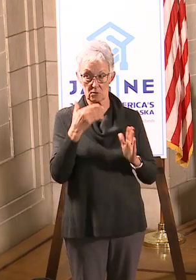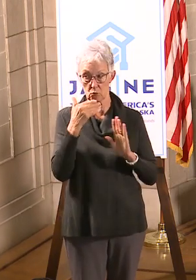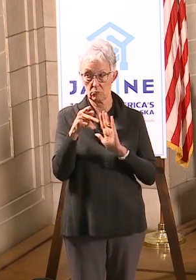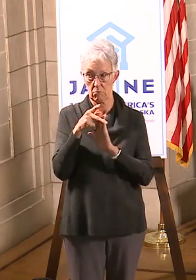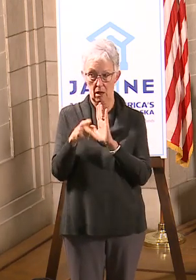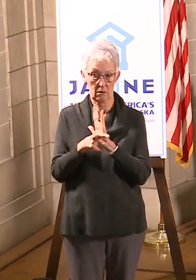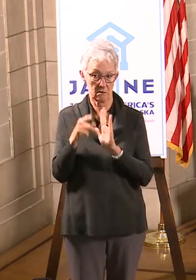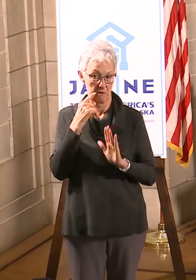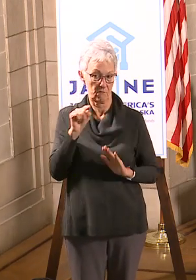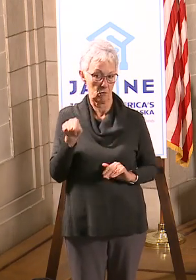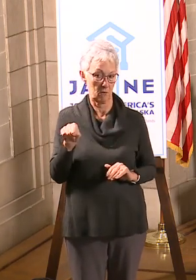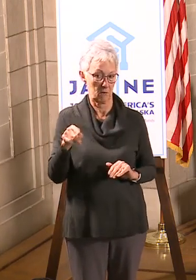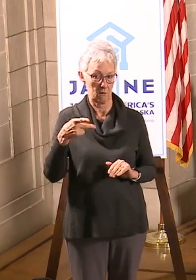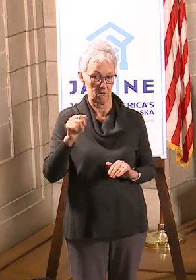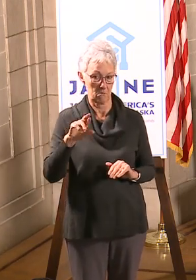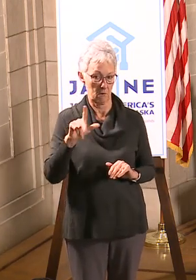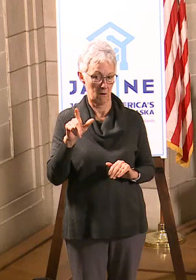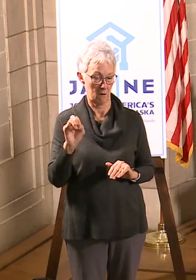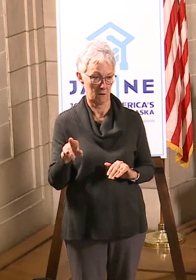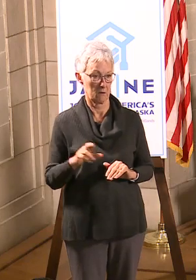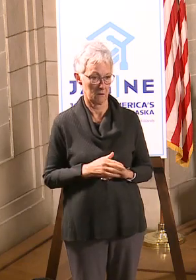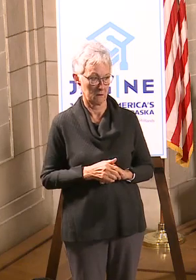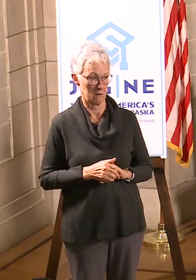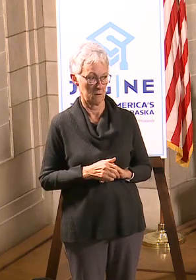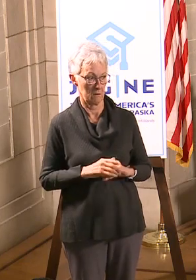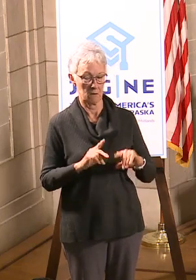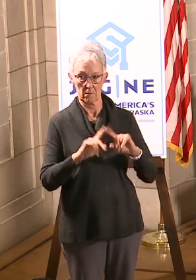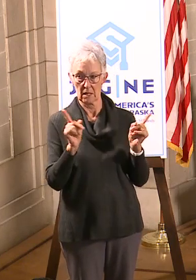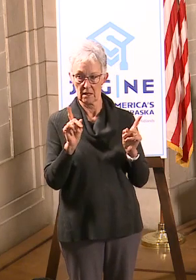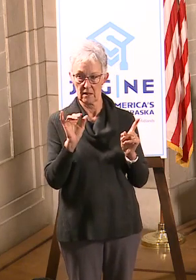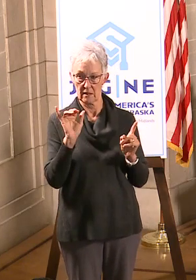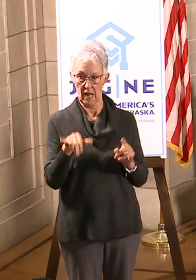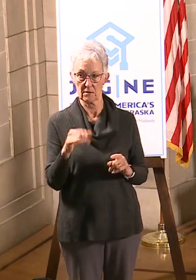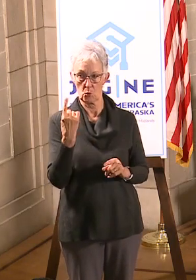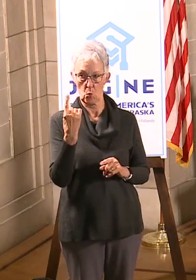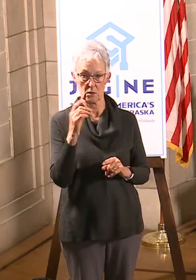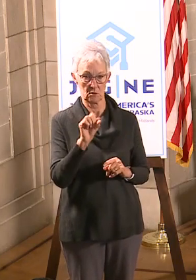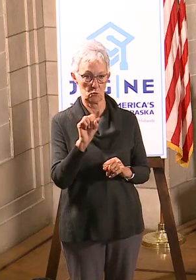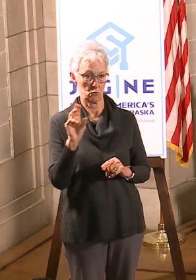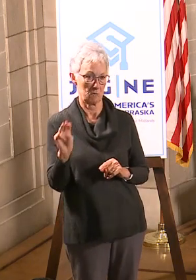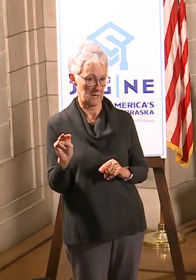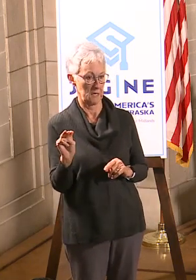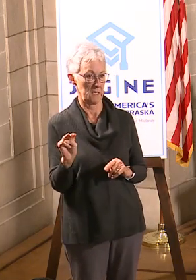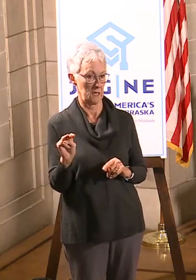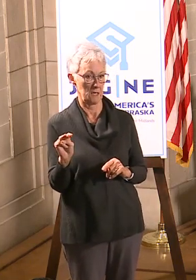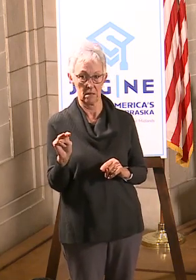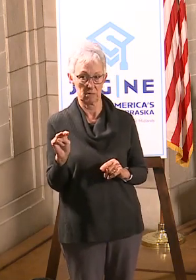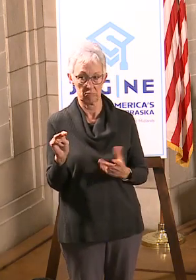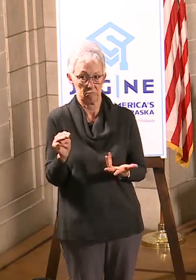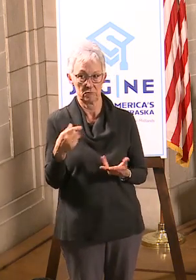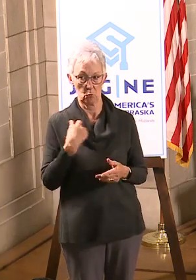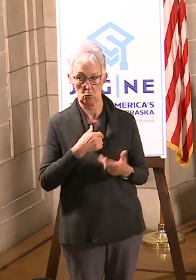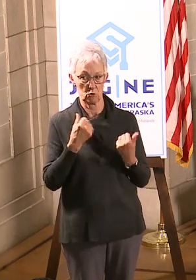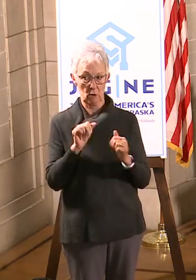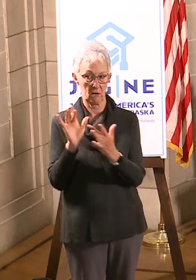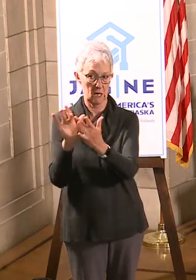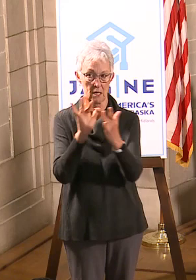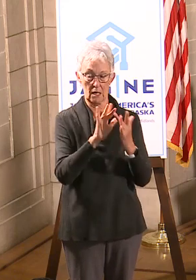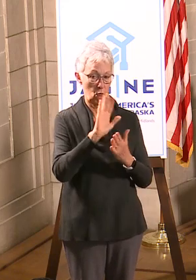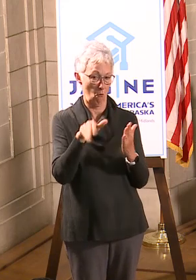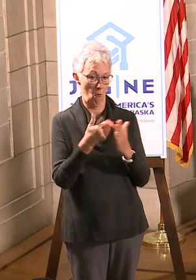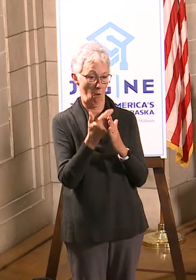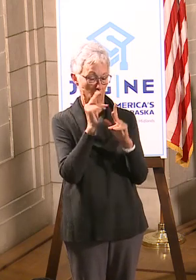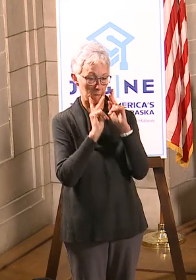have. But it's again, it's one of the social media platforms. We're trying to reach out to people, so we're trying to reach out to people where they are.